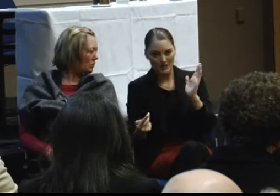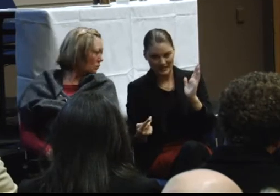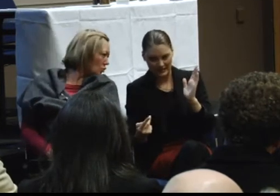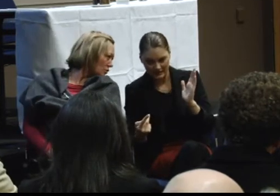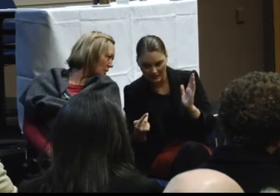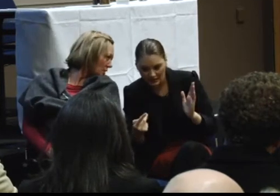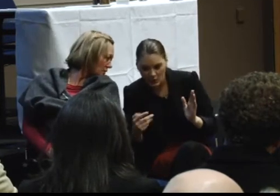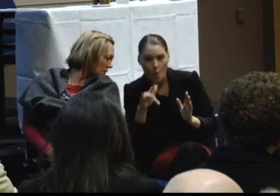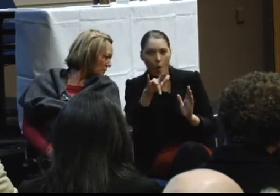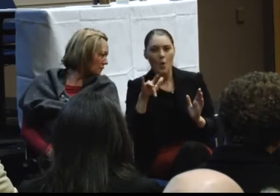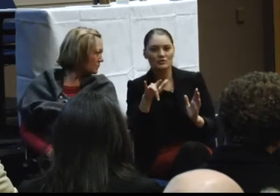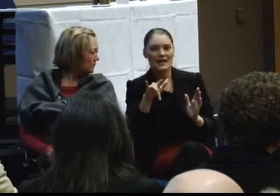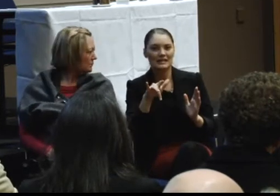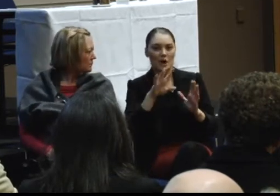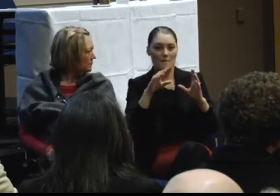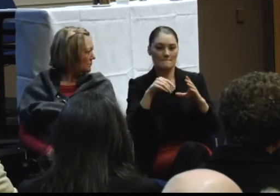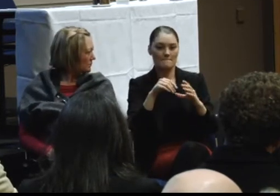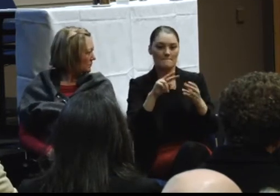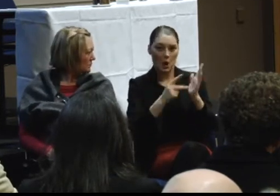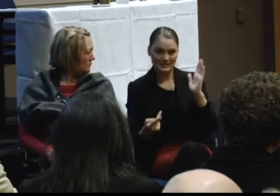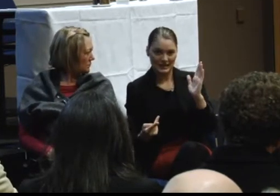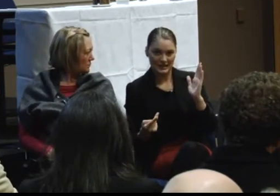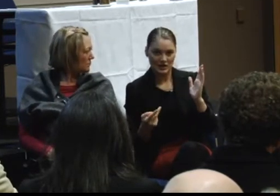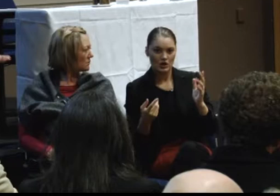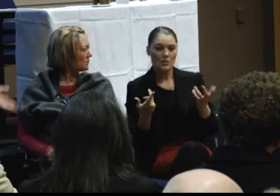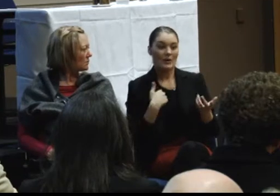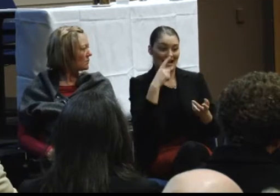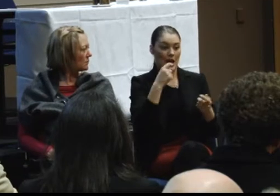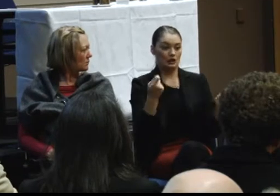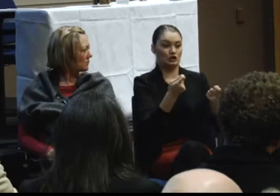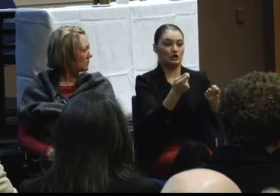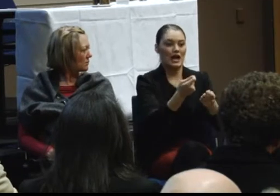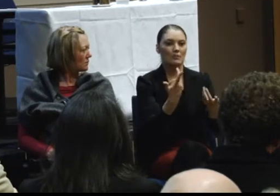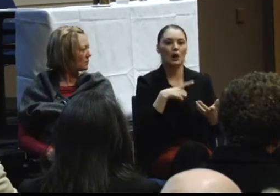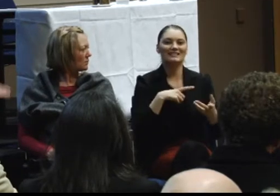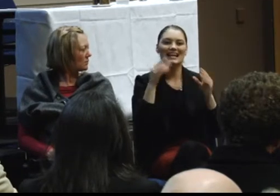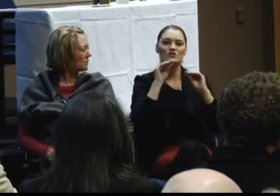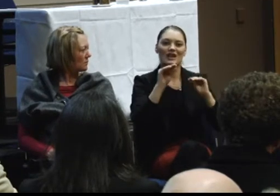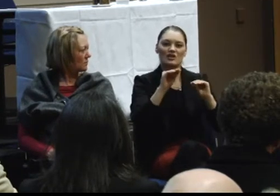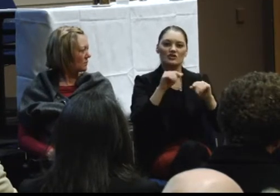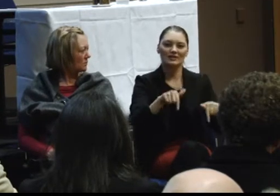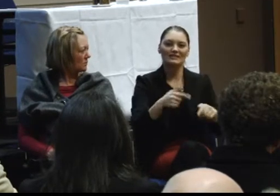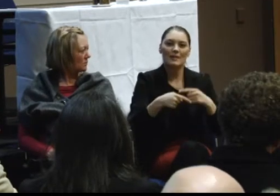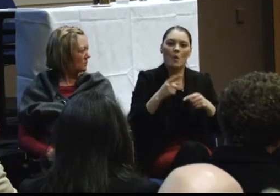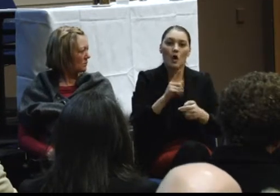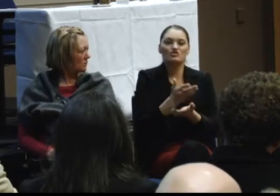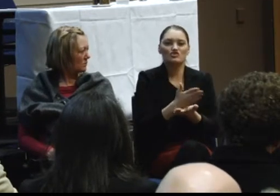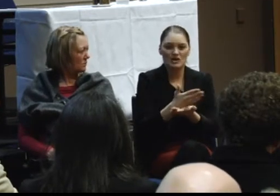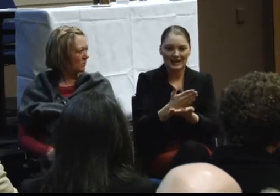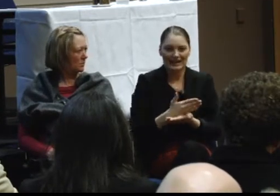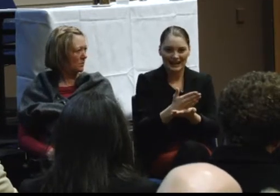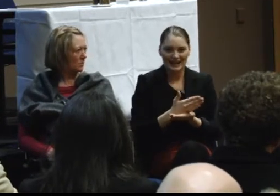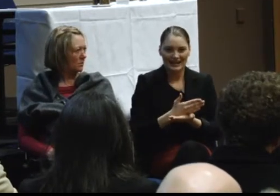kind of licence, then they can make that change. Because education is about sharing and it's about teaching our kids to be digital